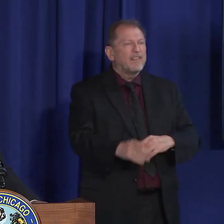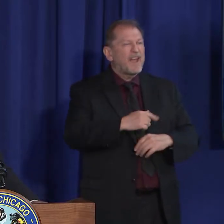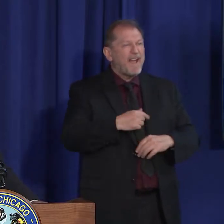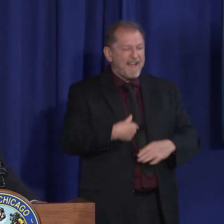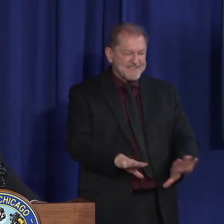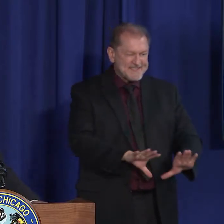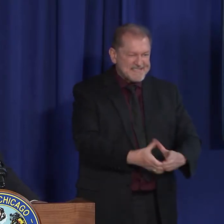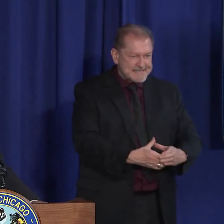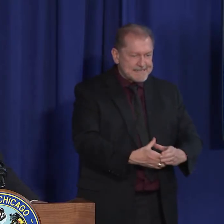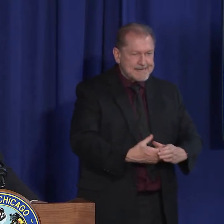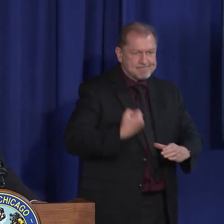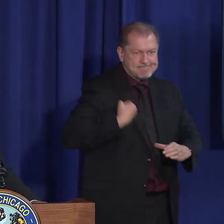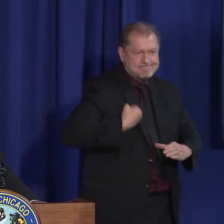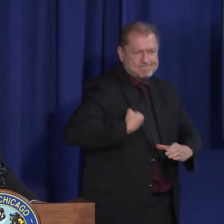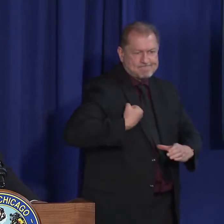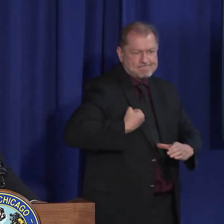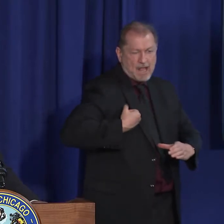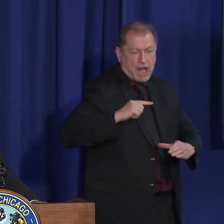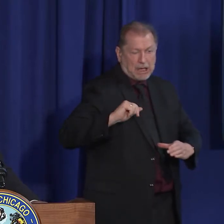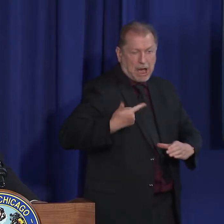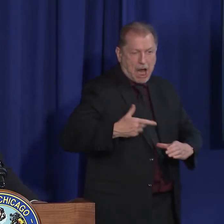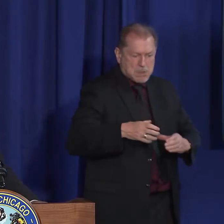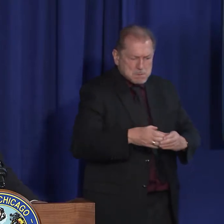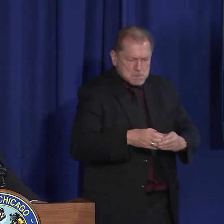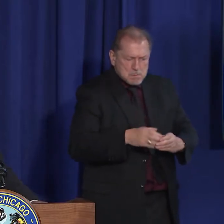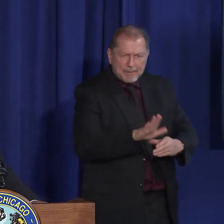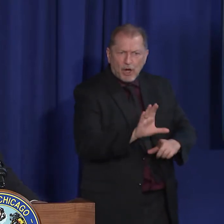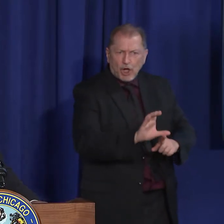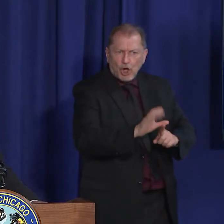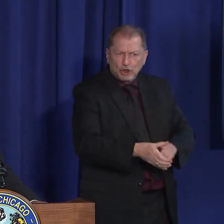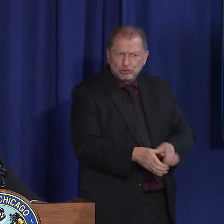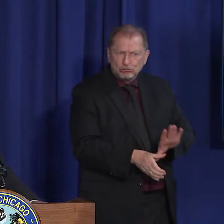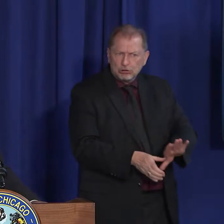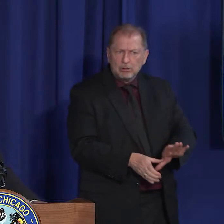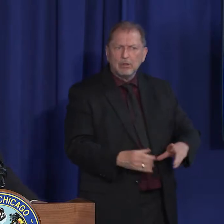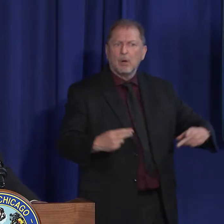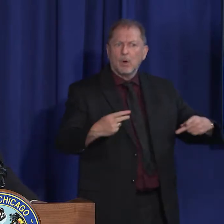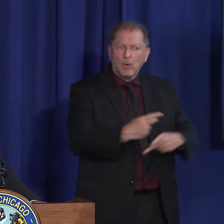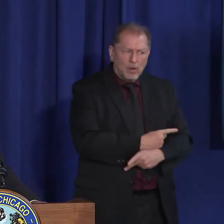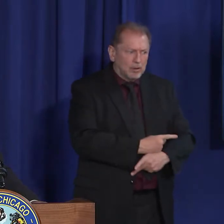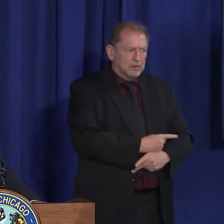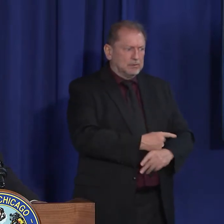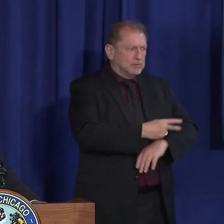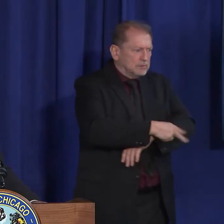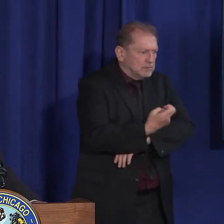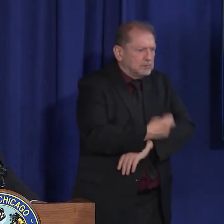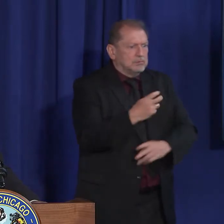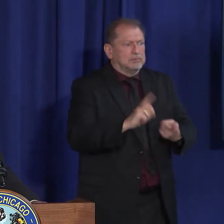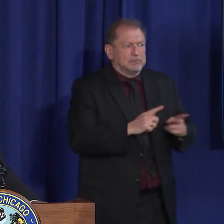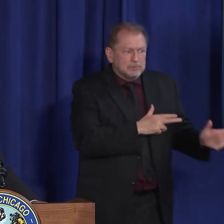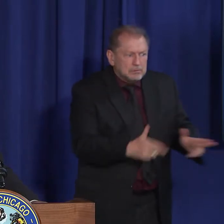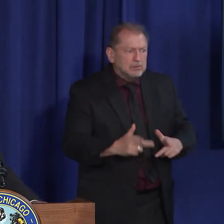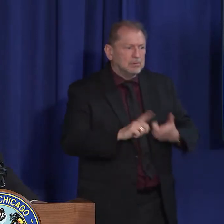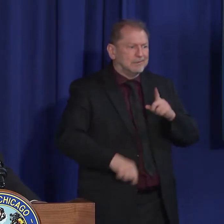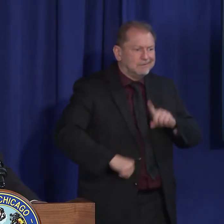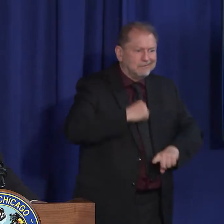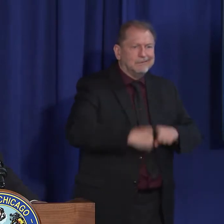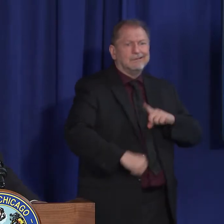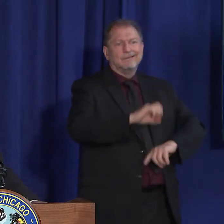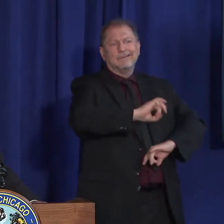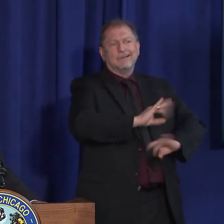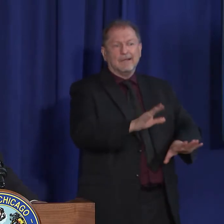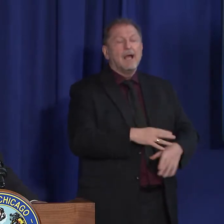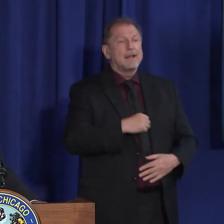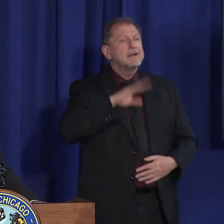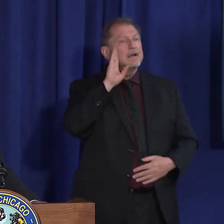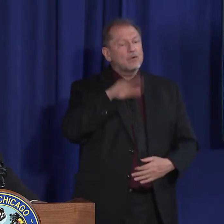gang cultures that are not only contributing to significant spikes in violence that I know Pastor